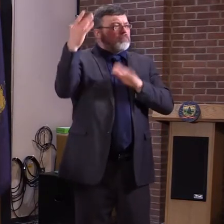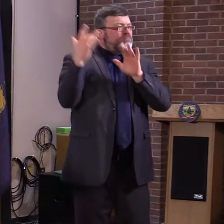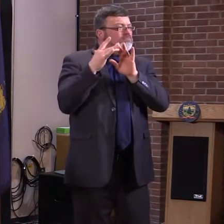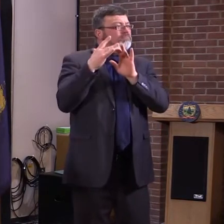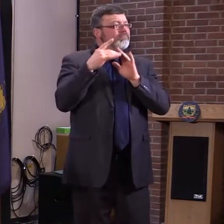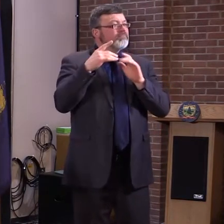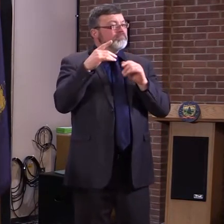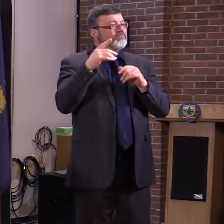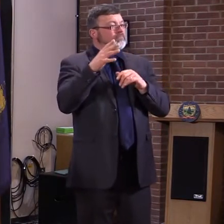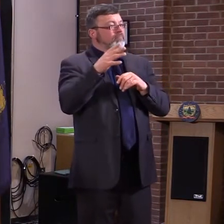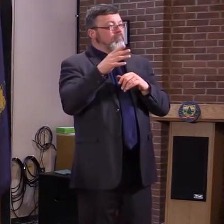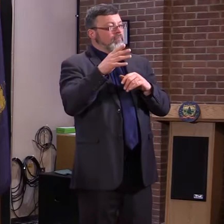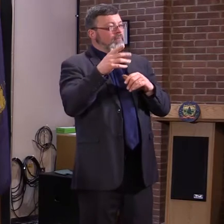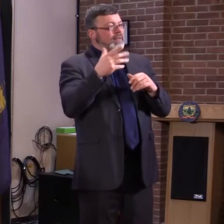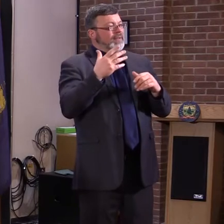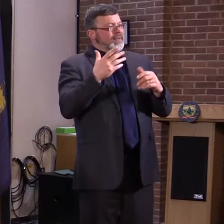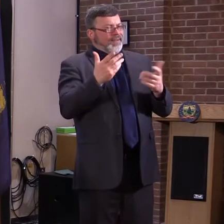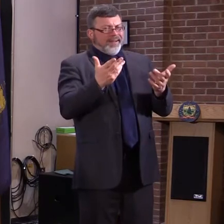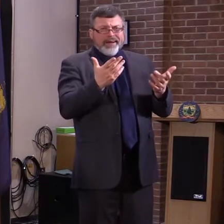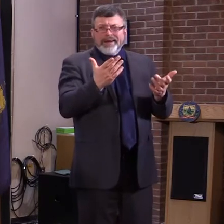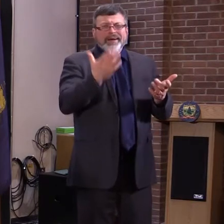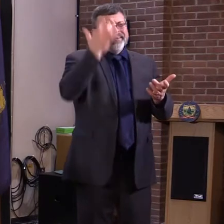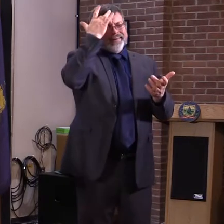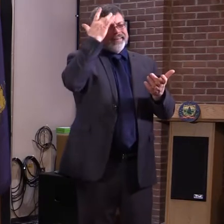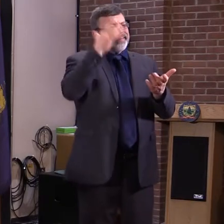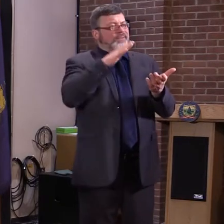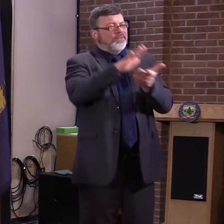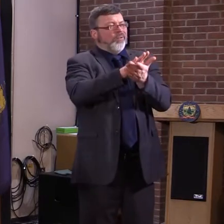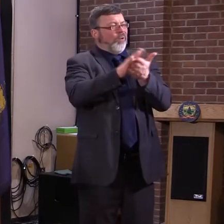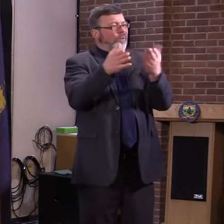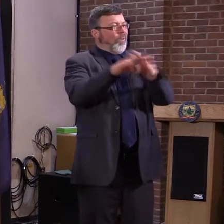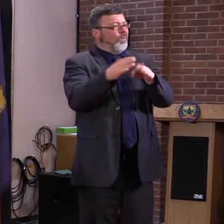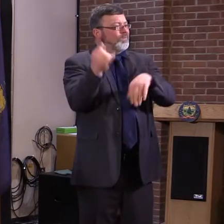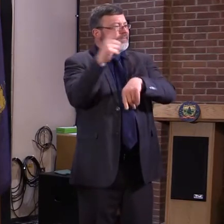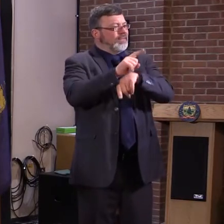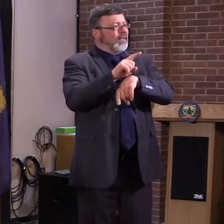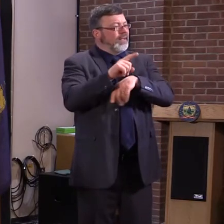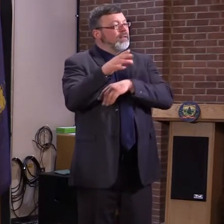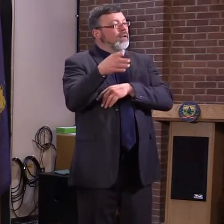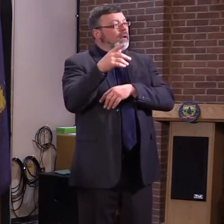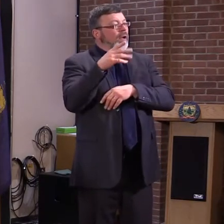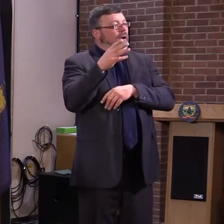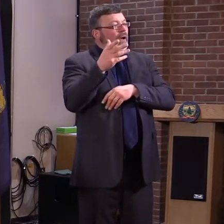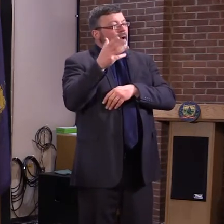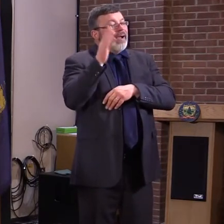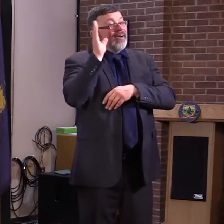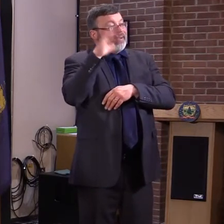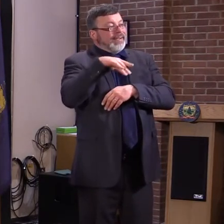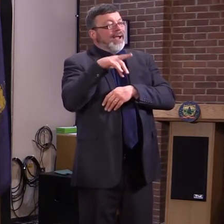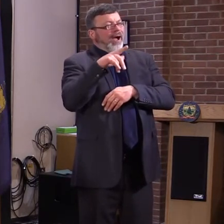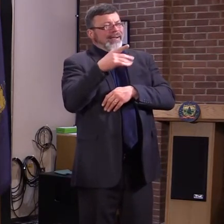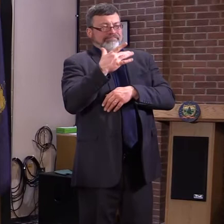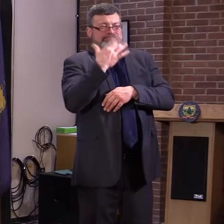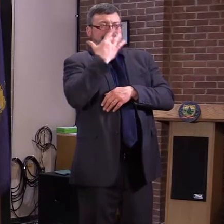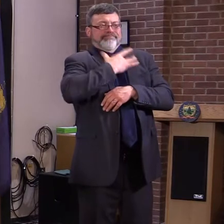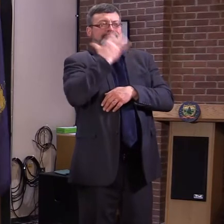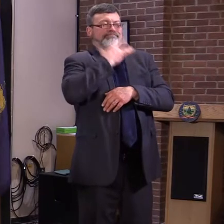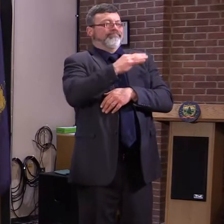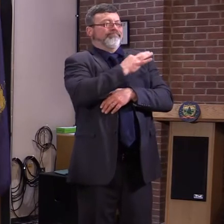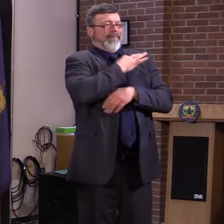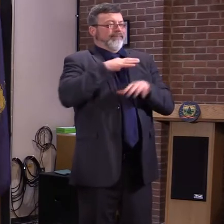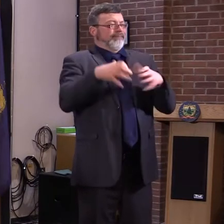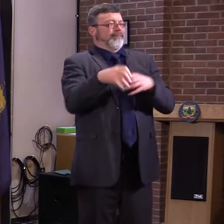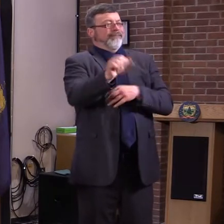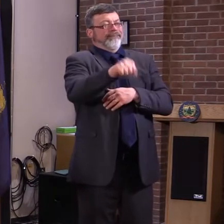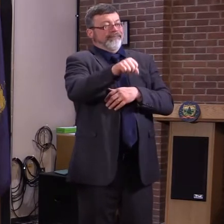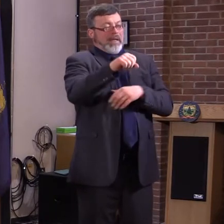school's closed today. Why is that? I think it's important to continue to acknowledge that we still have significant staffing issues, and that's across all sectors. But